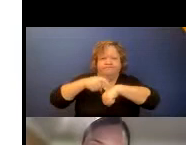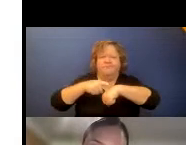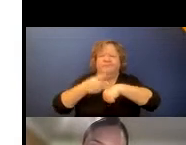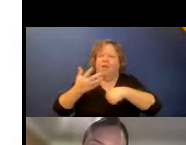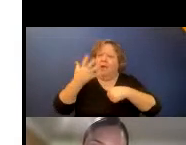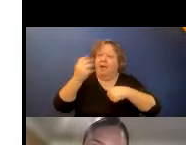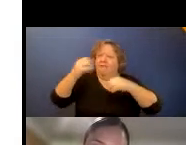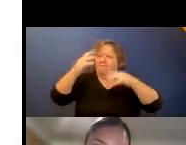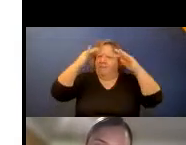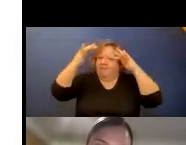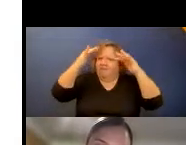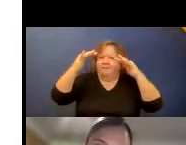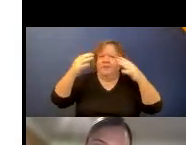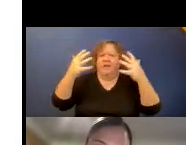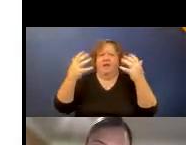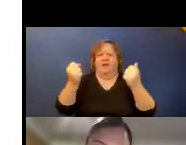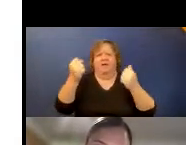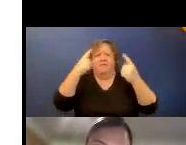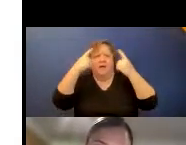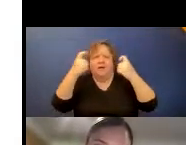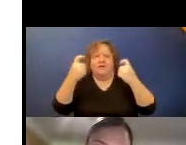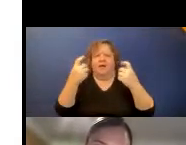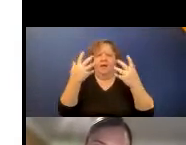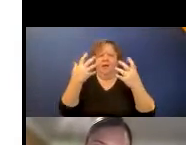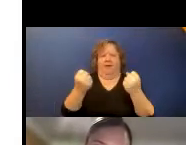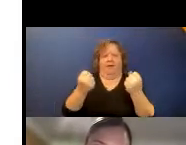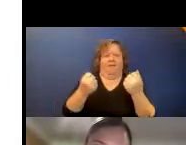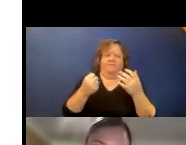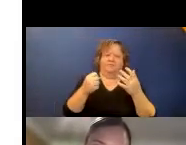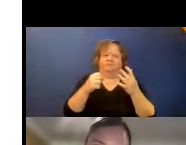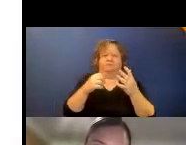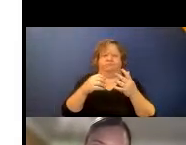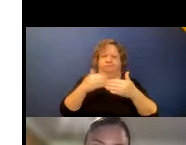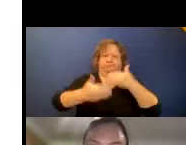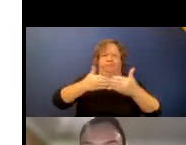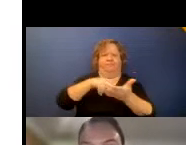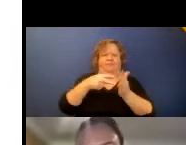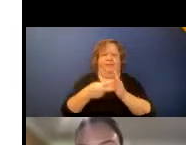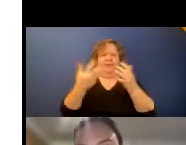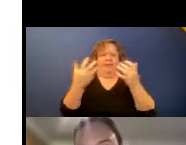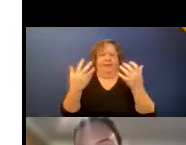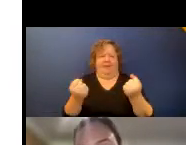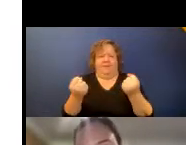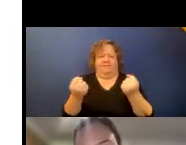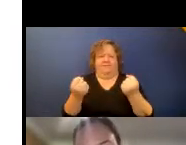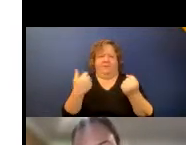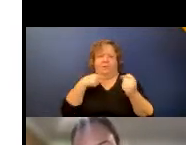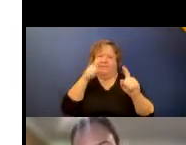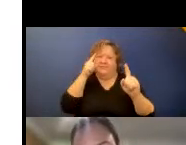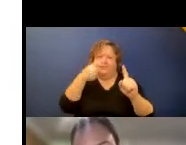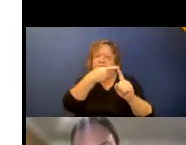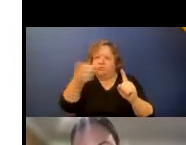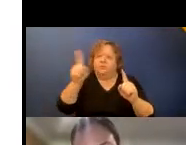module and make sure that you understand sort of, the theory that